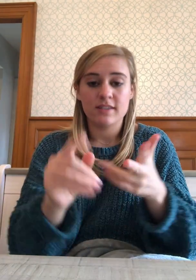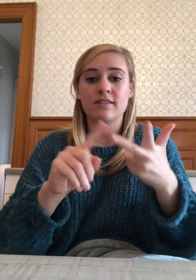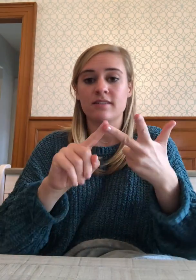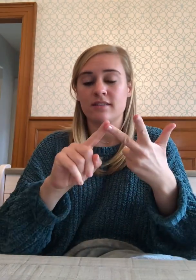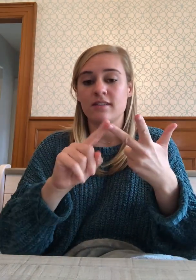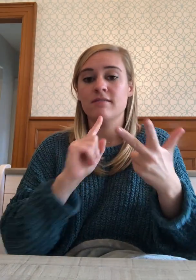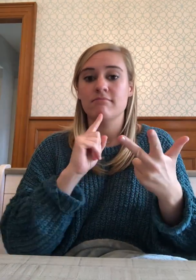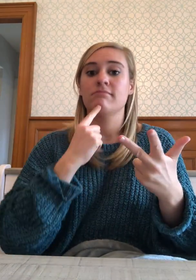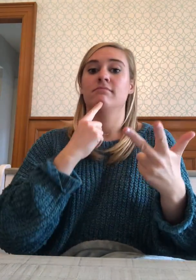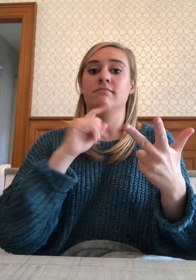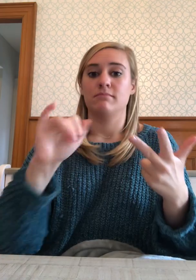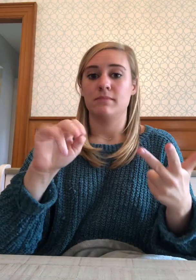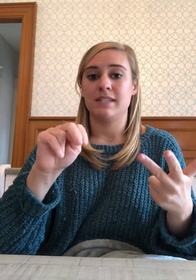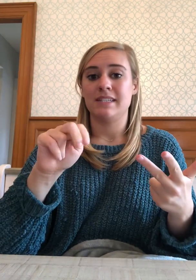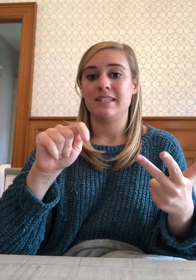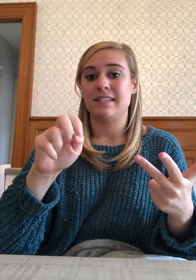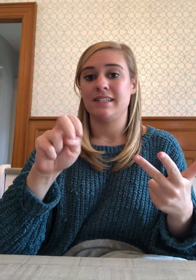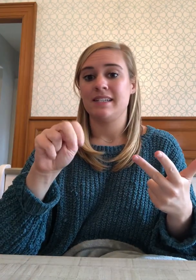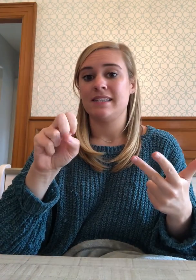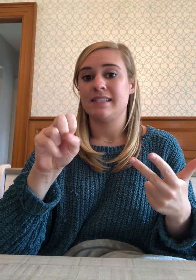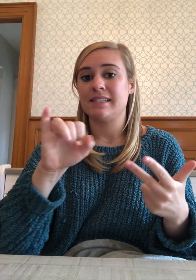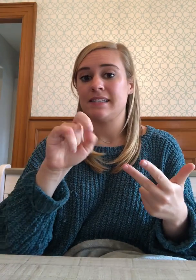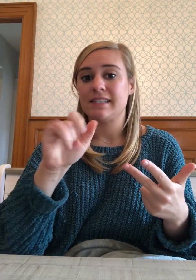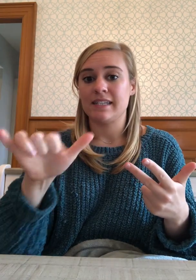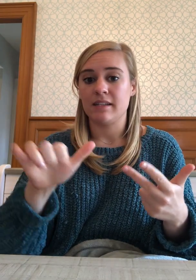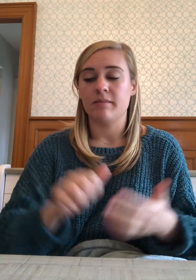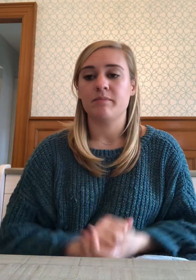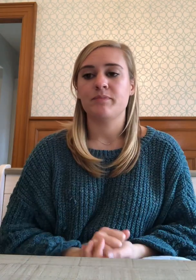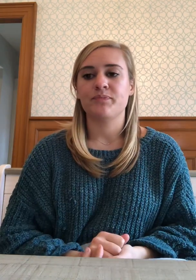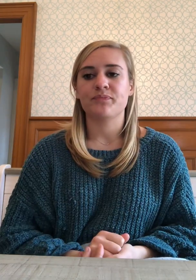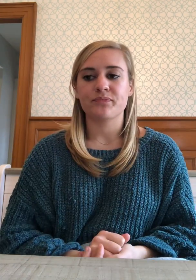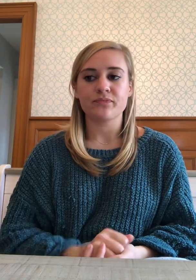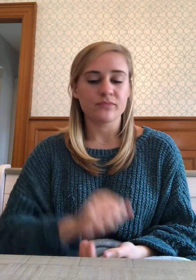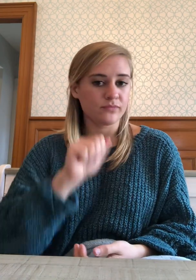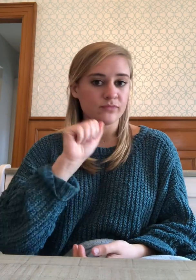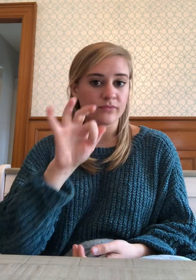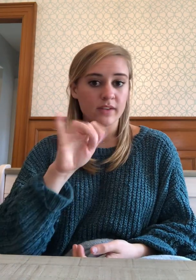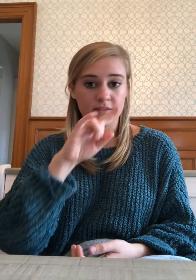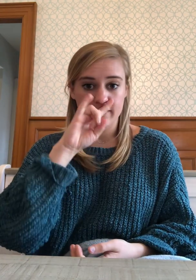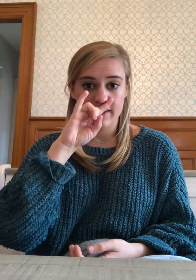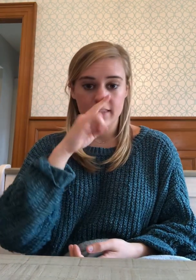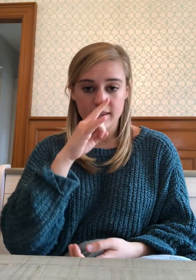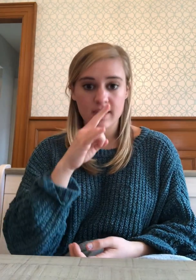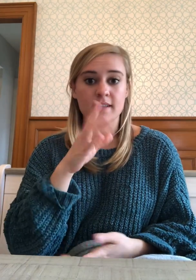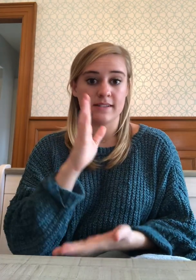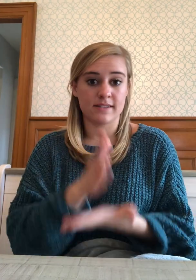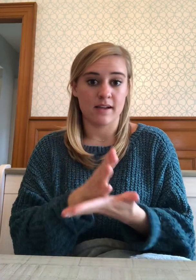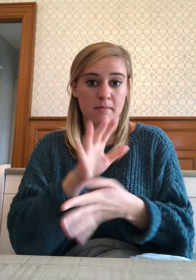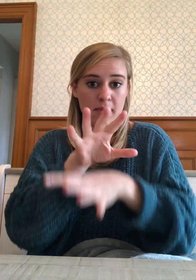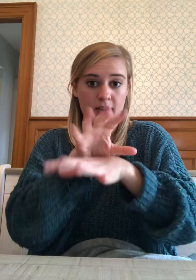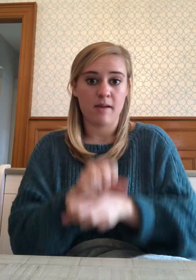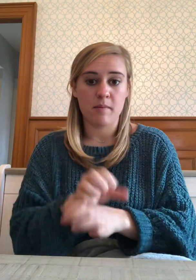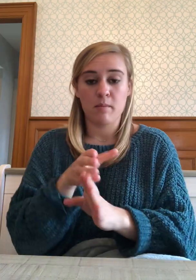If a child discontinues a habit before age 6, it will spontaneously correct